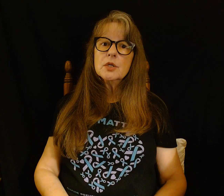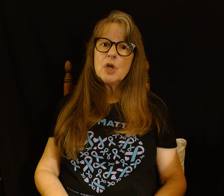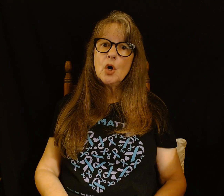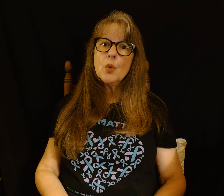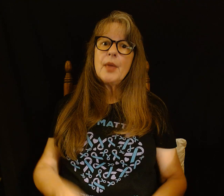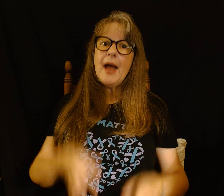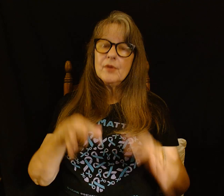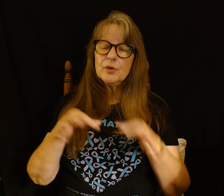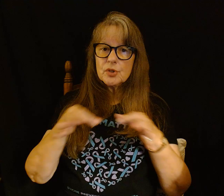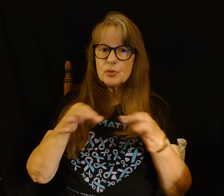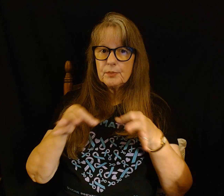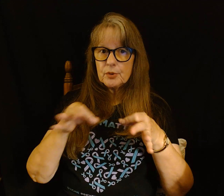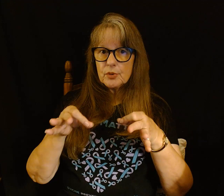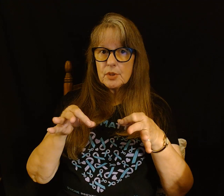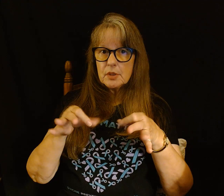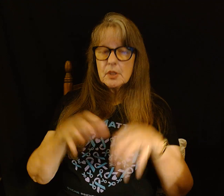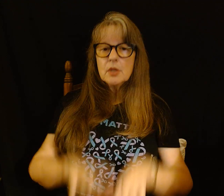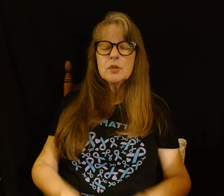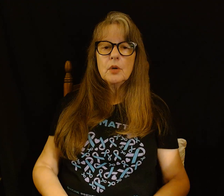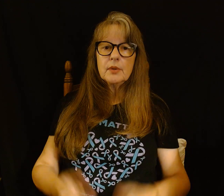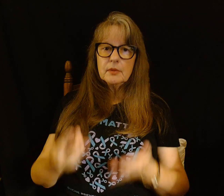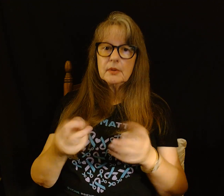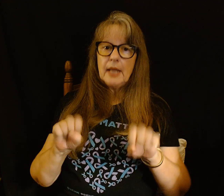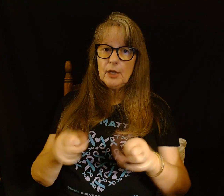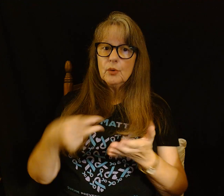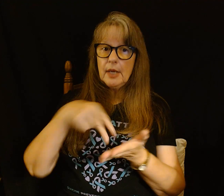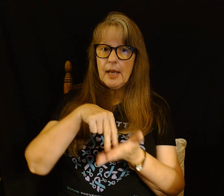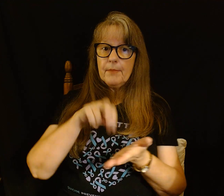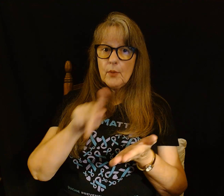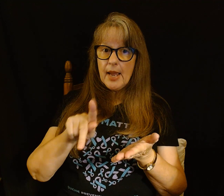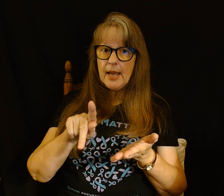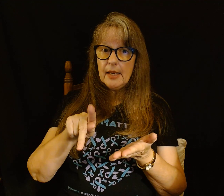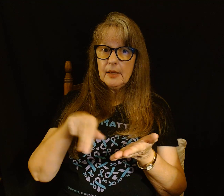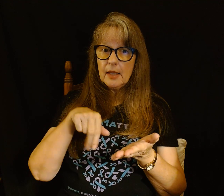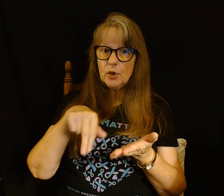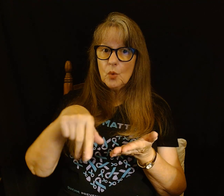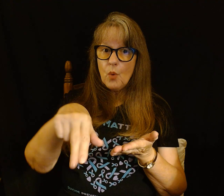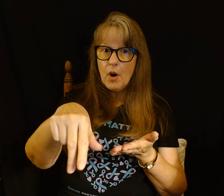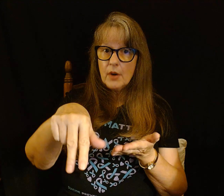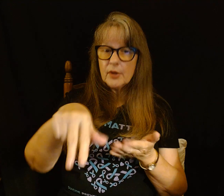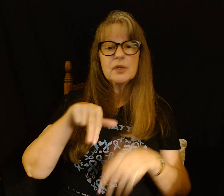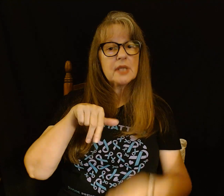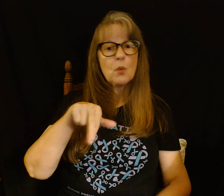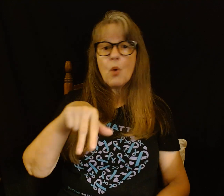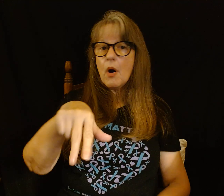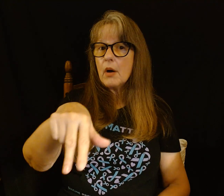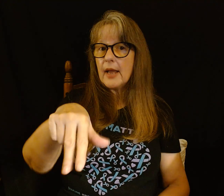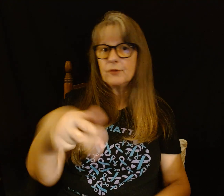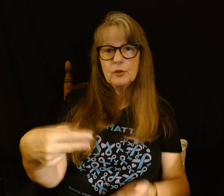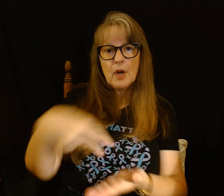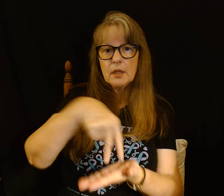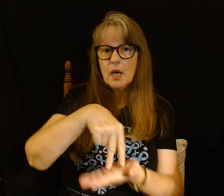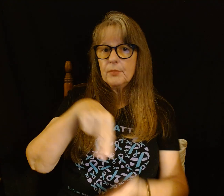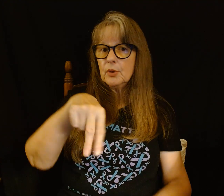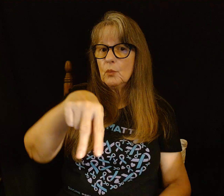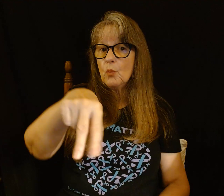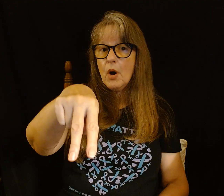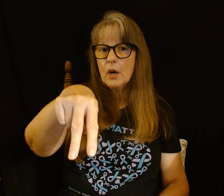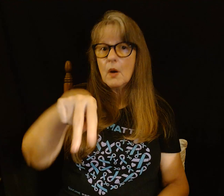So they have those descriptors. So can you get up okay? Can you walk? You can say walk after you've gotten up. You can walk,